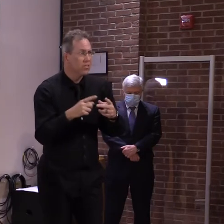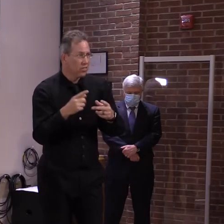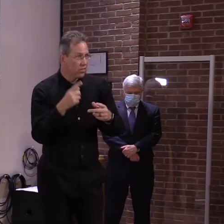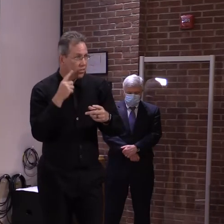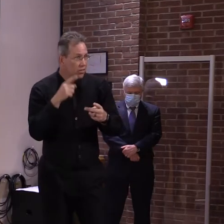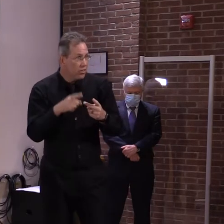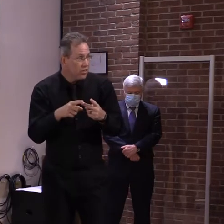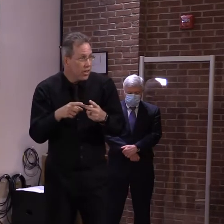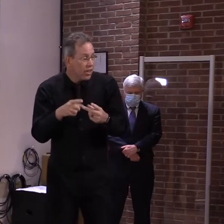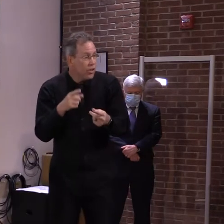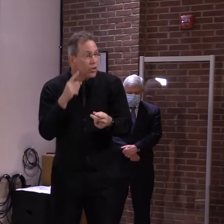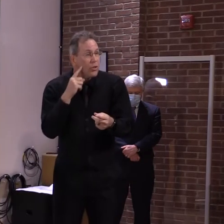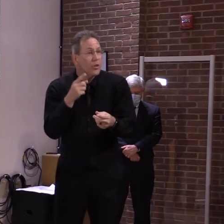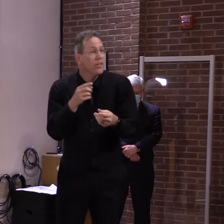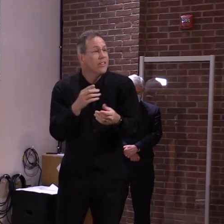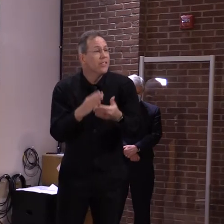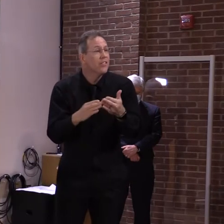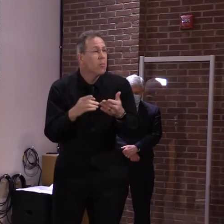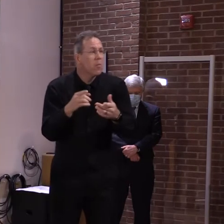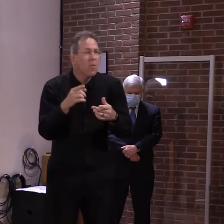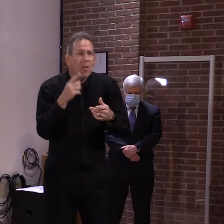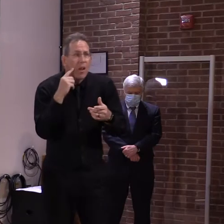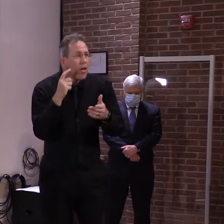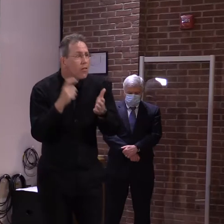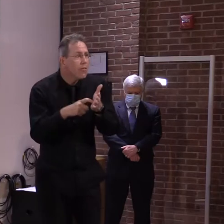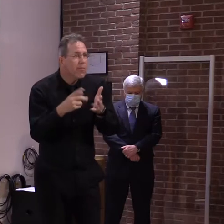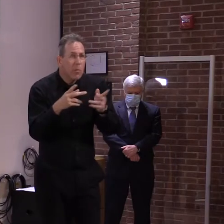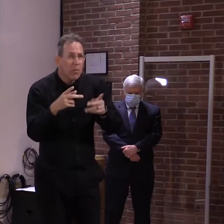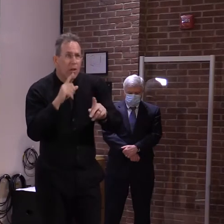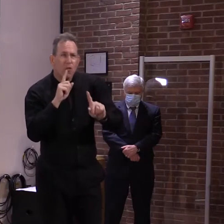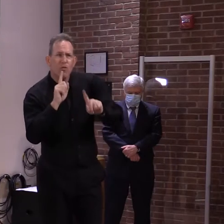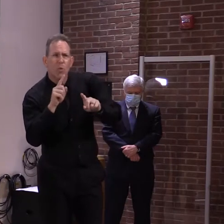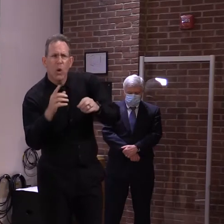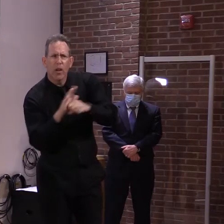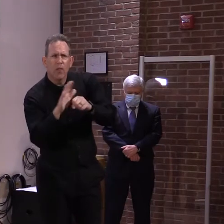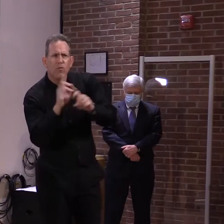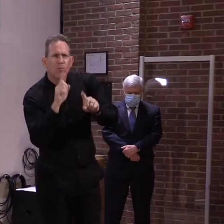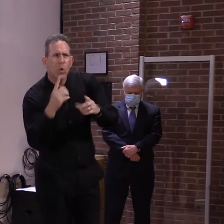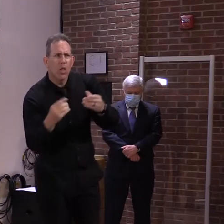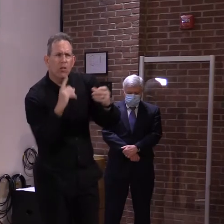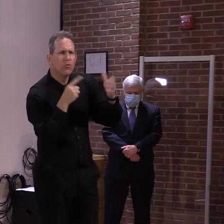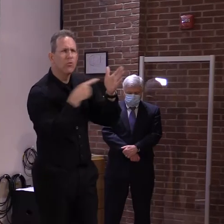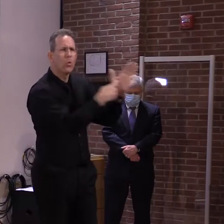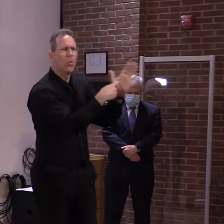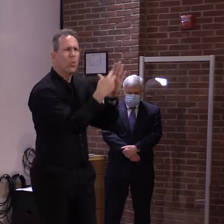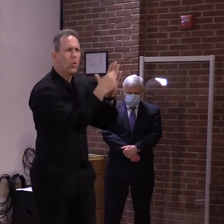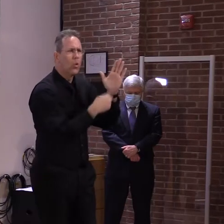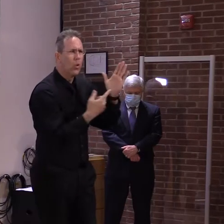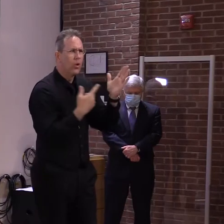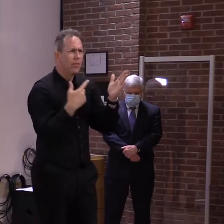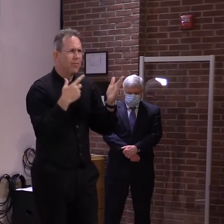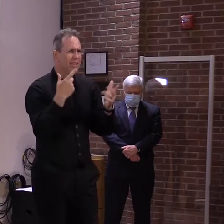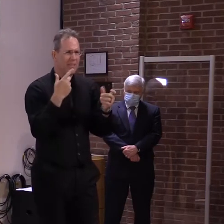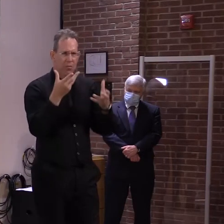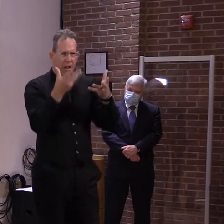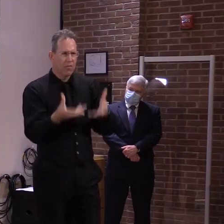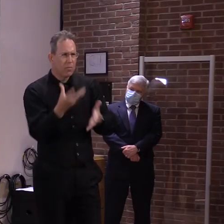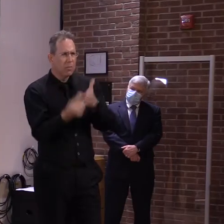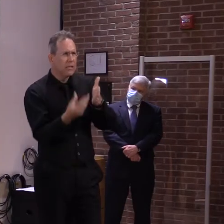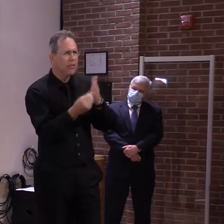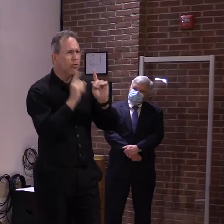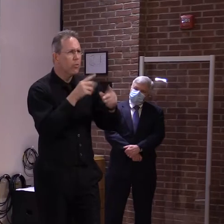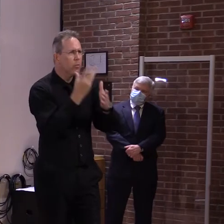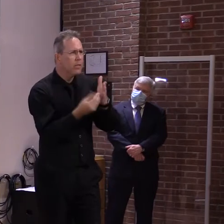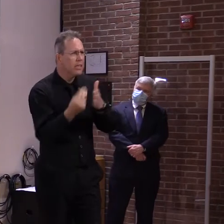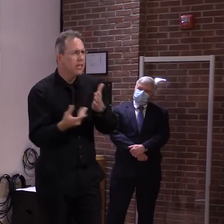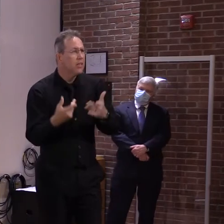not reporting, even numerous assaults that the public was never told about. And that was all